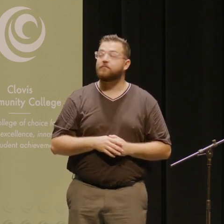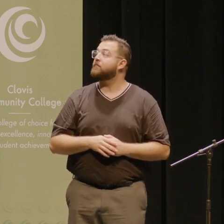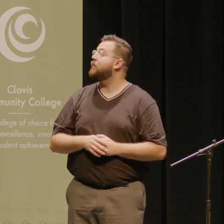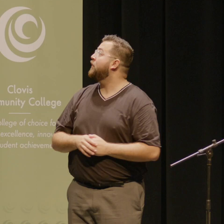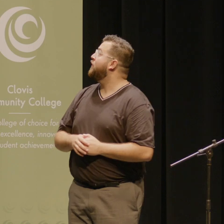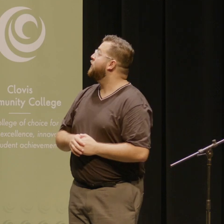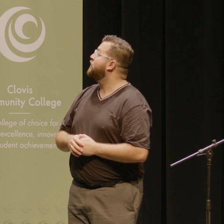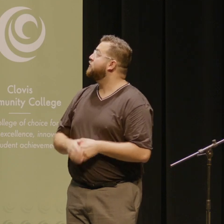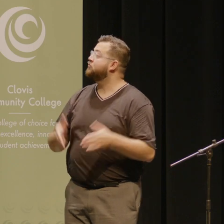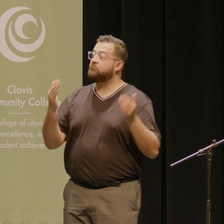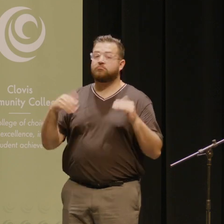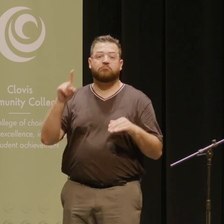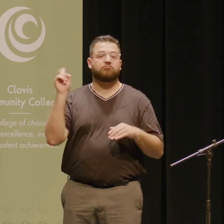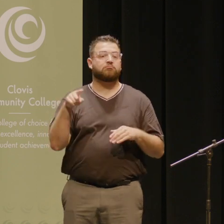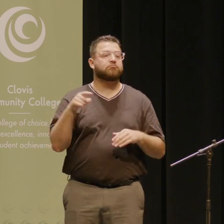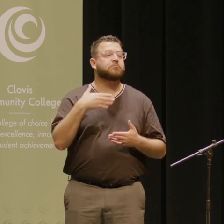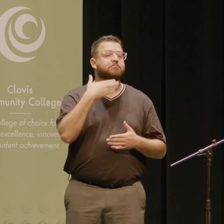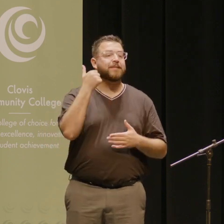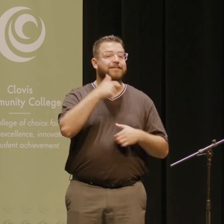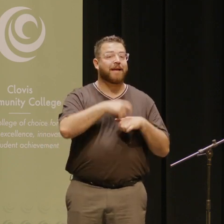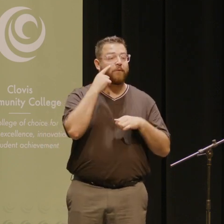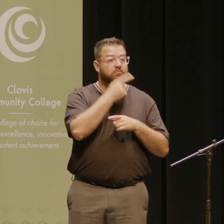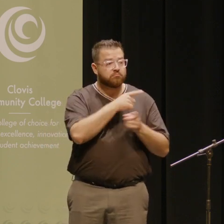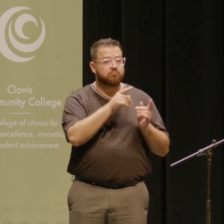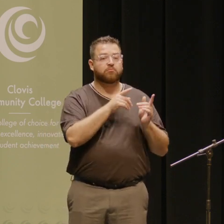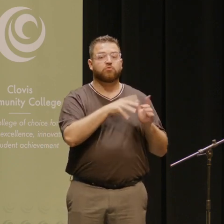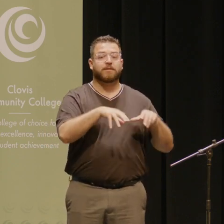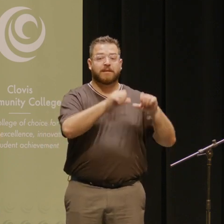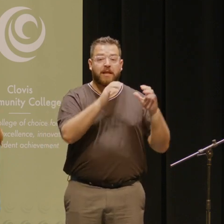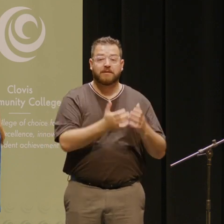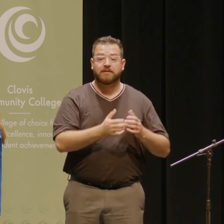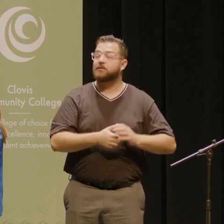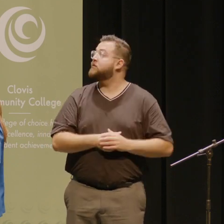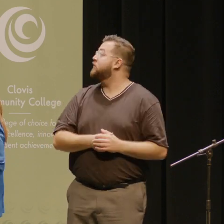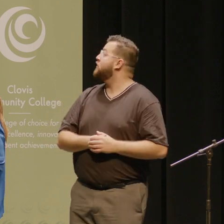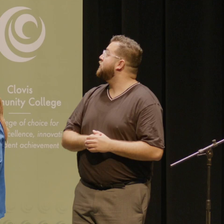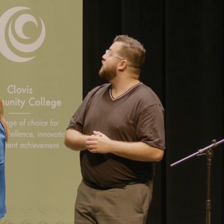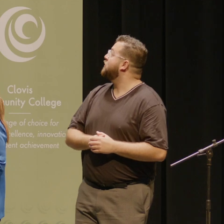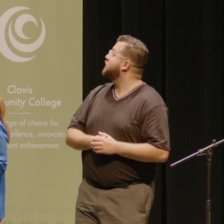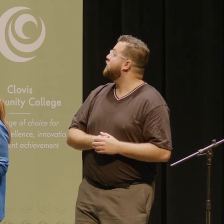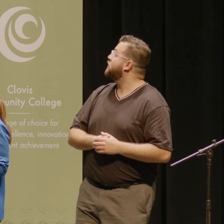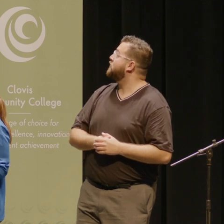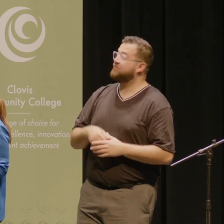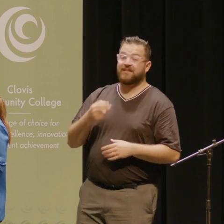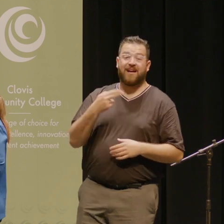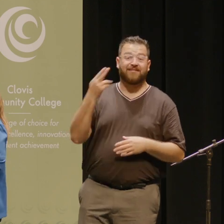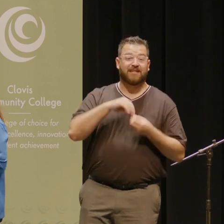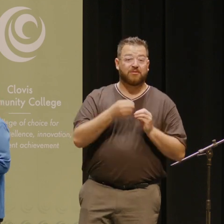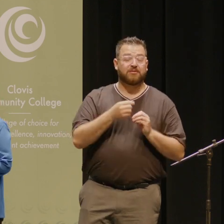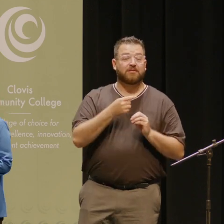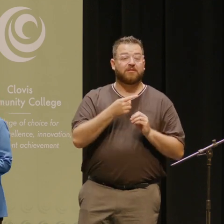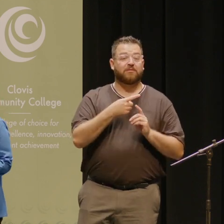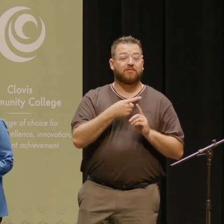What would be the ideal time to take the classes for you? And we have the highest number between 5 and